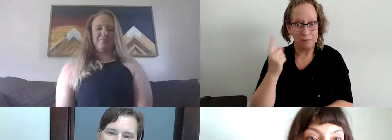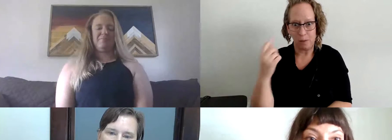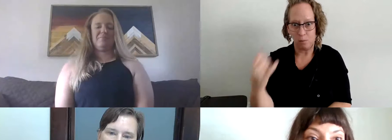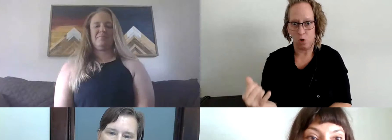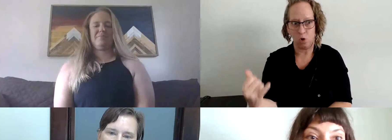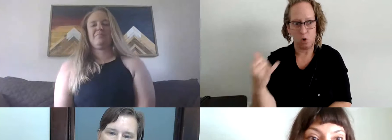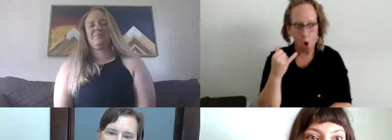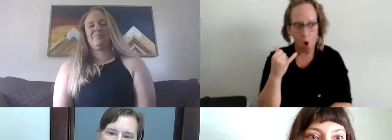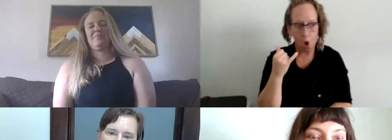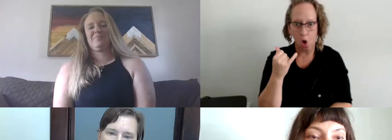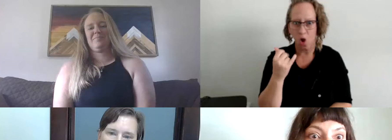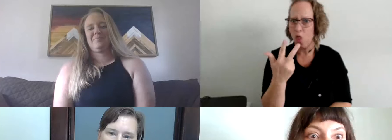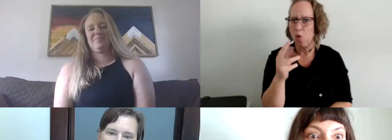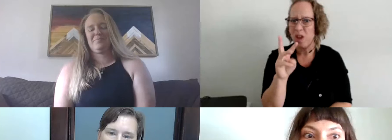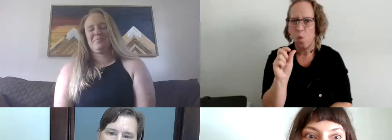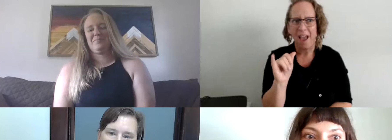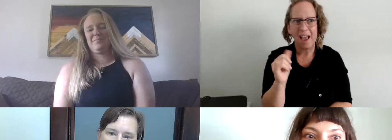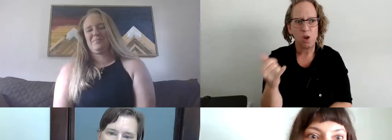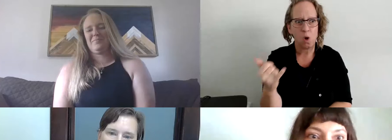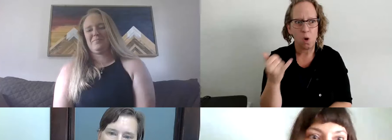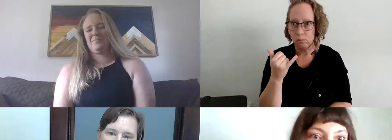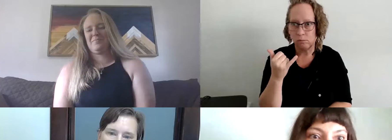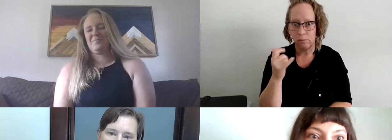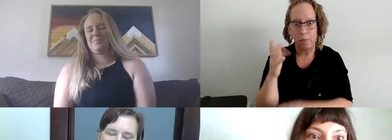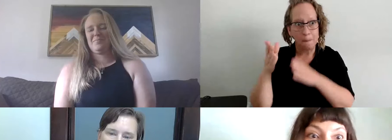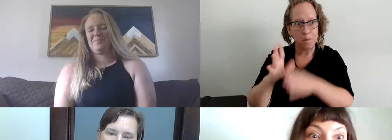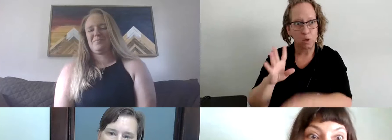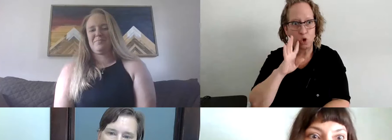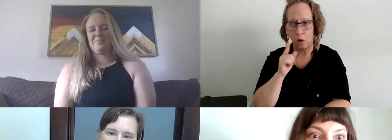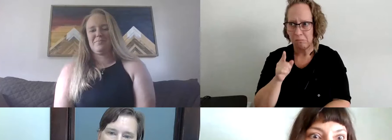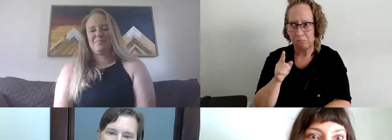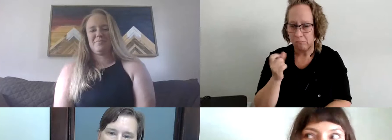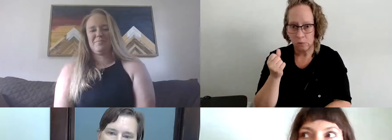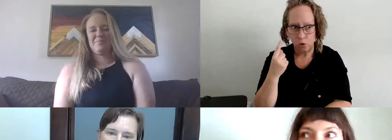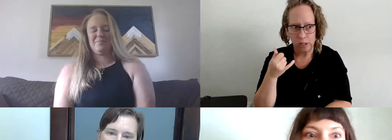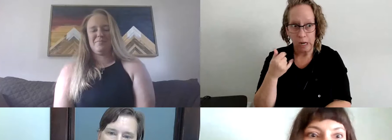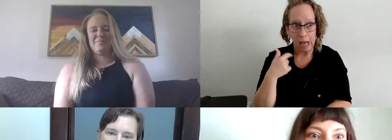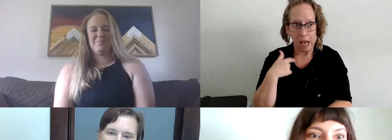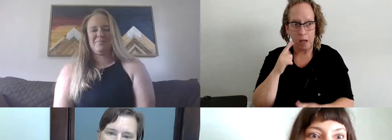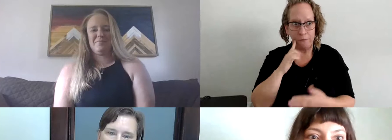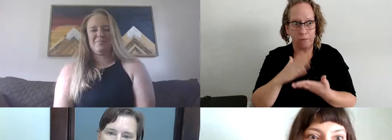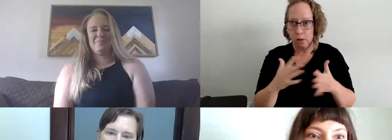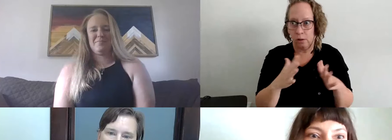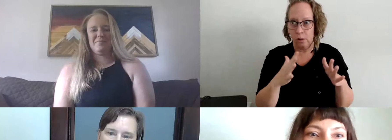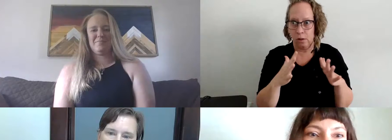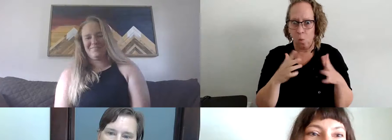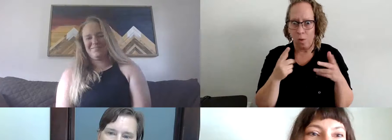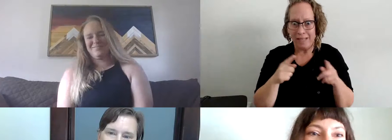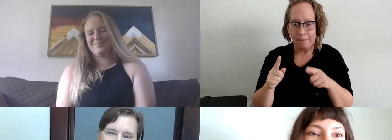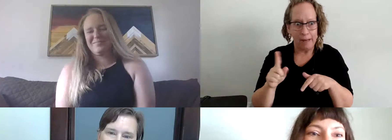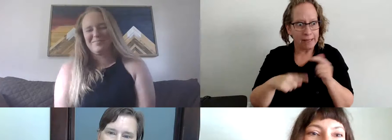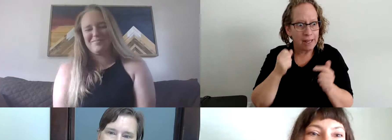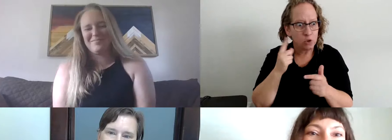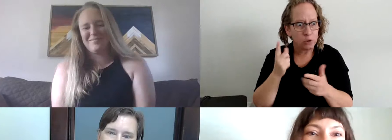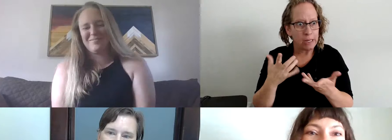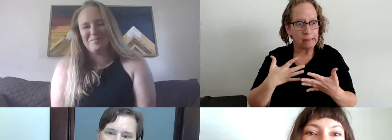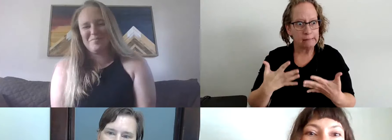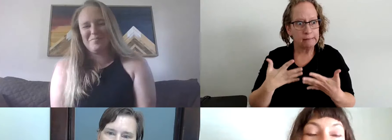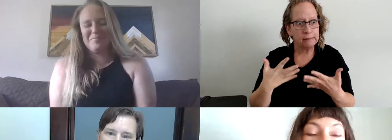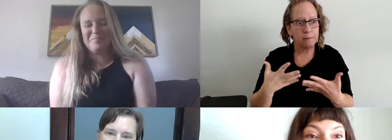It was like a three-way call, and I could not understand what the person was saying. I panicked. I'm like, what is happening?